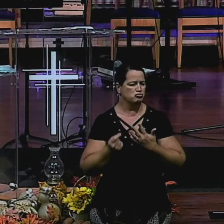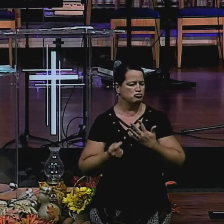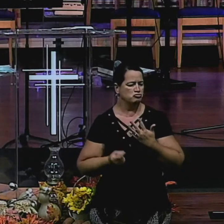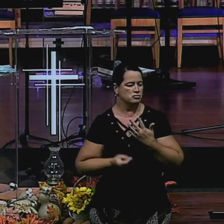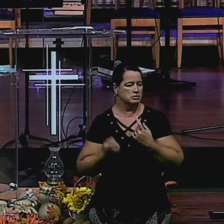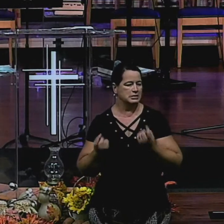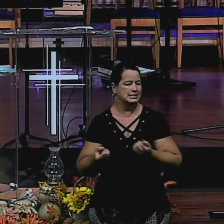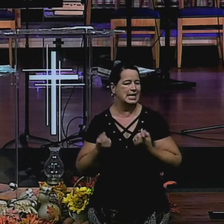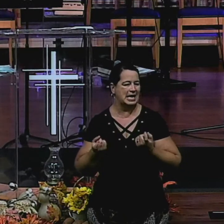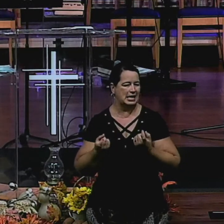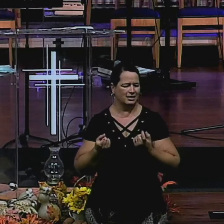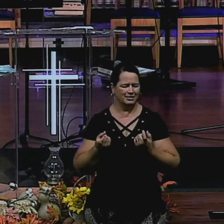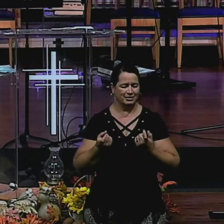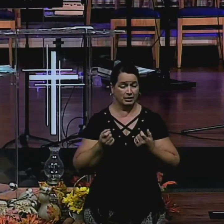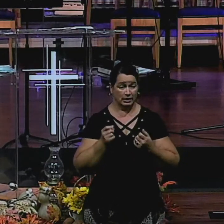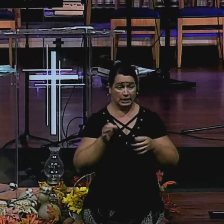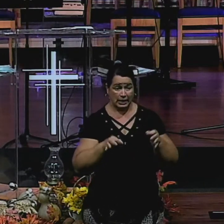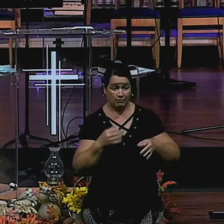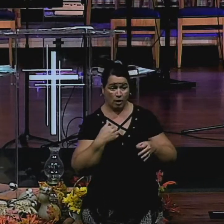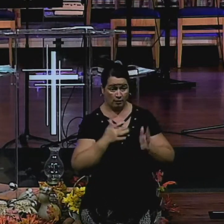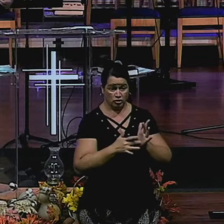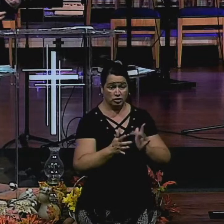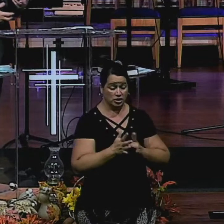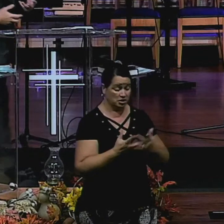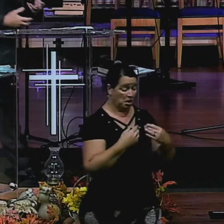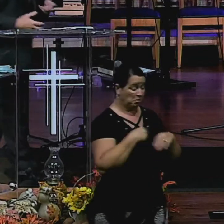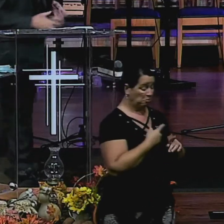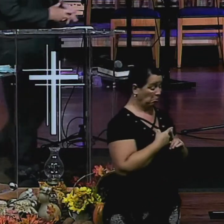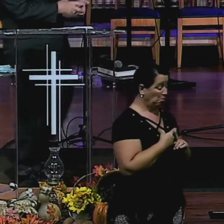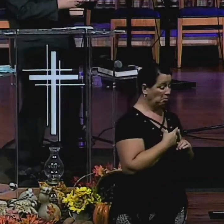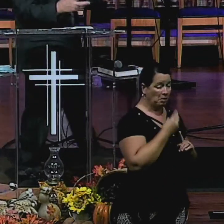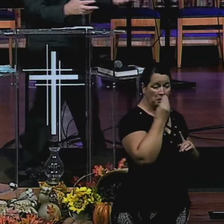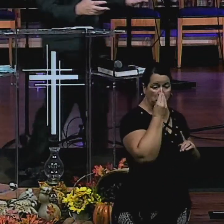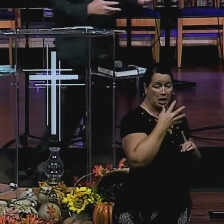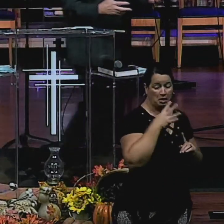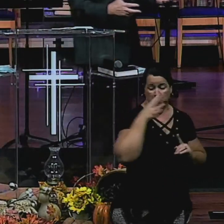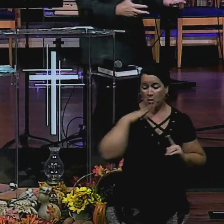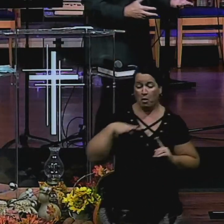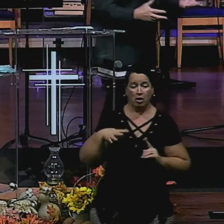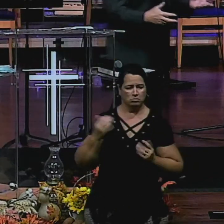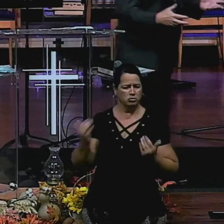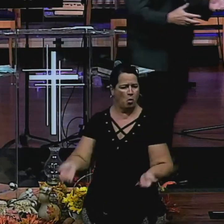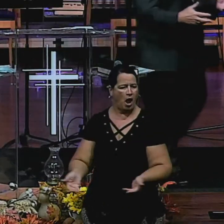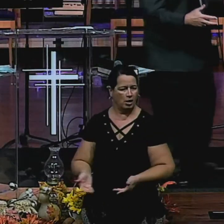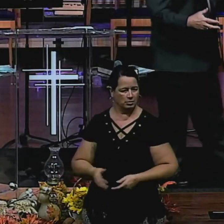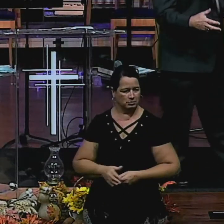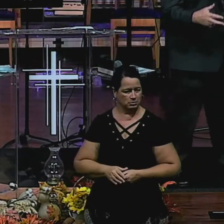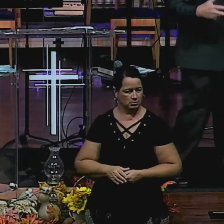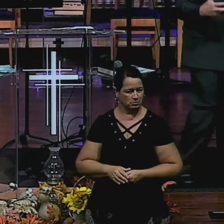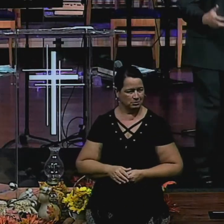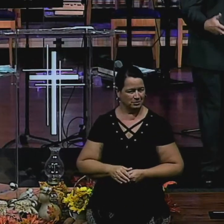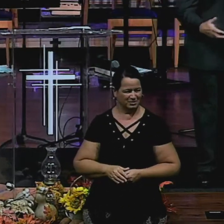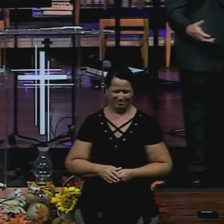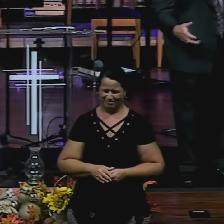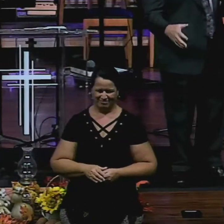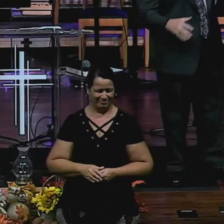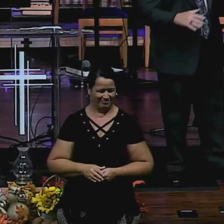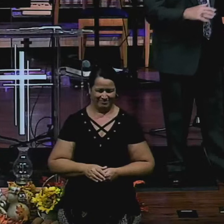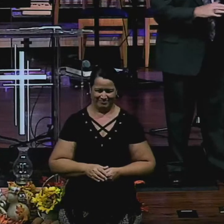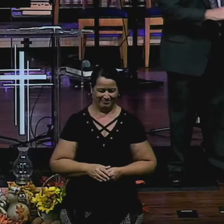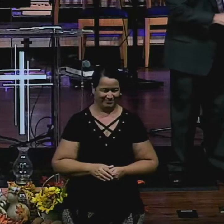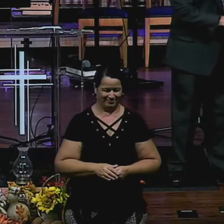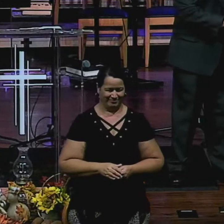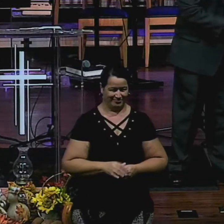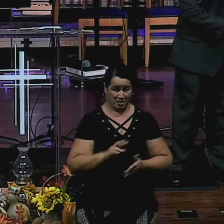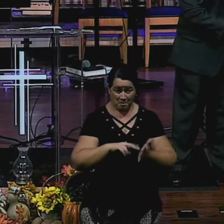Live like the devil. Who cares? Spiritually, you're pure. So don't even fight it. It was Docetism that, you know,